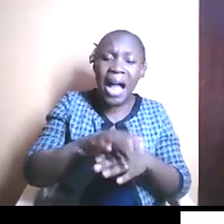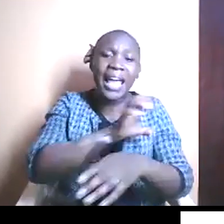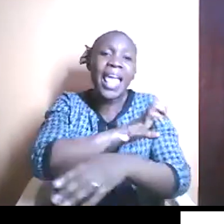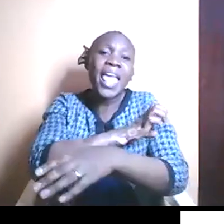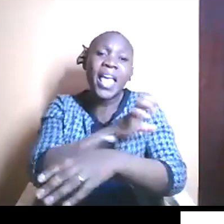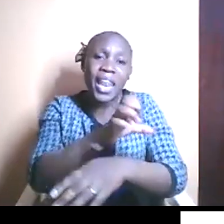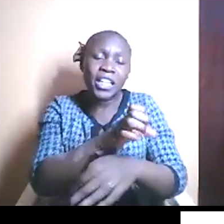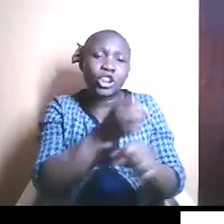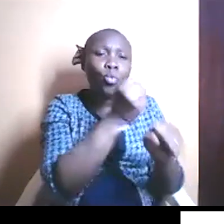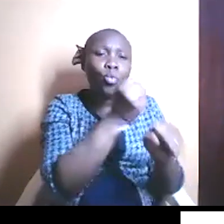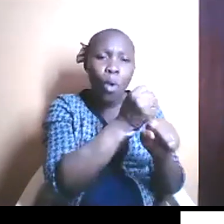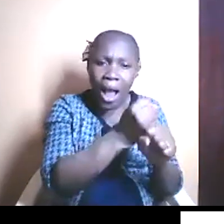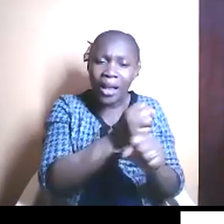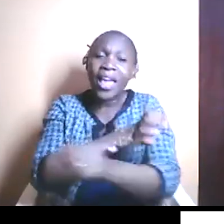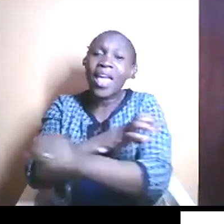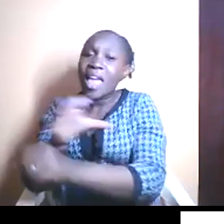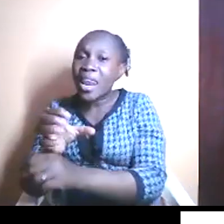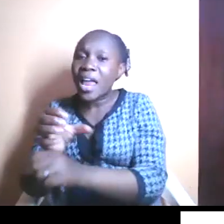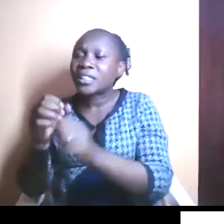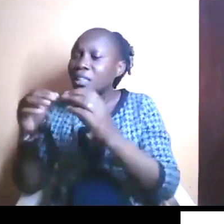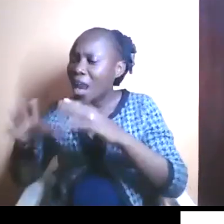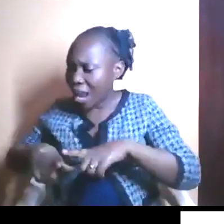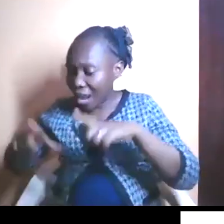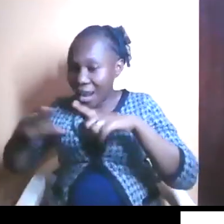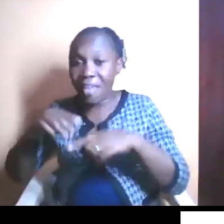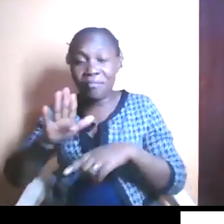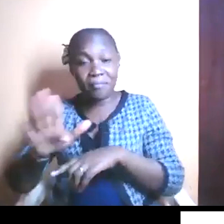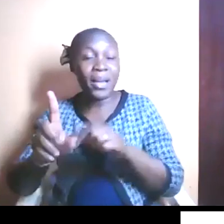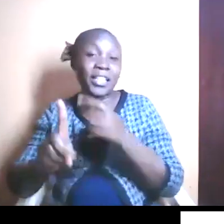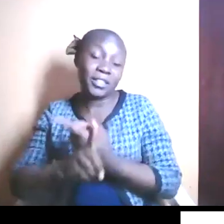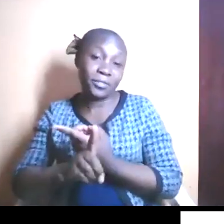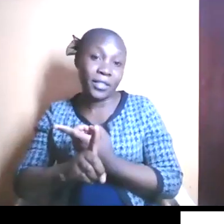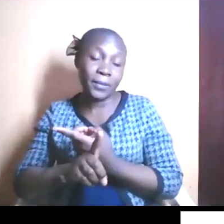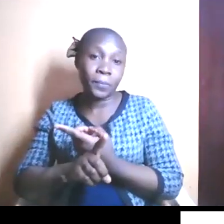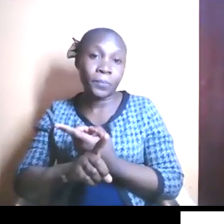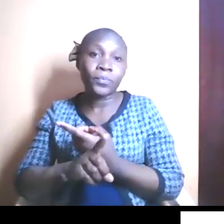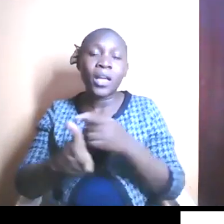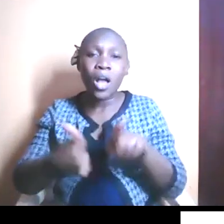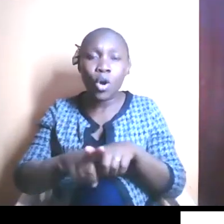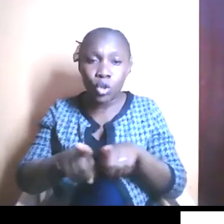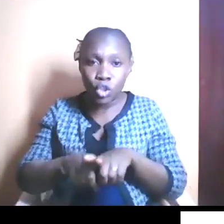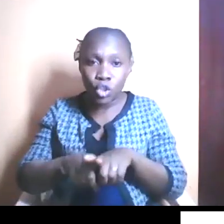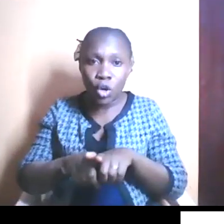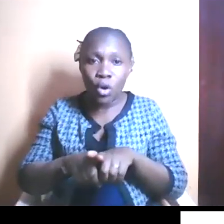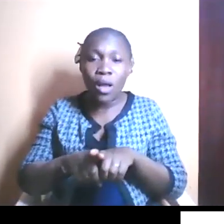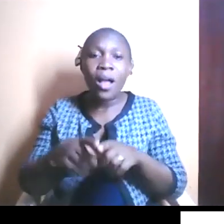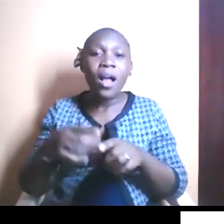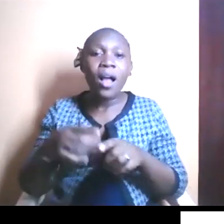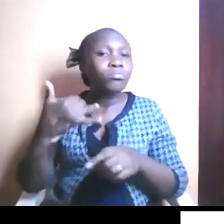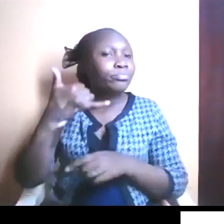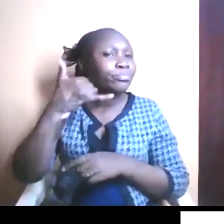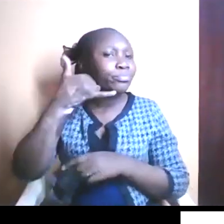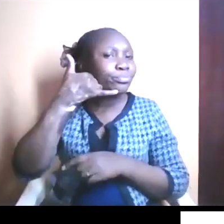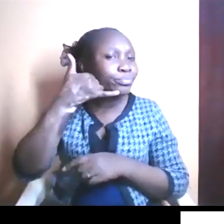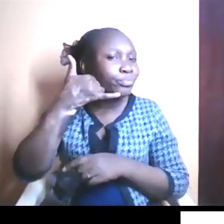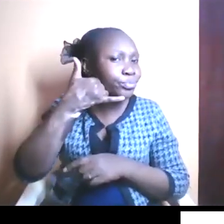your mood. You can do a shower. And did you know that a 10-minute call, a voice call that is only 10 minutes